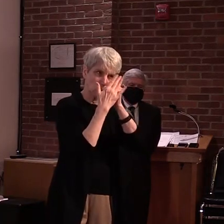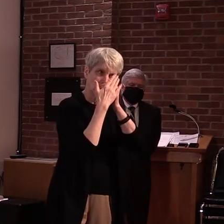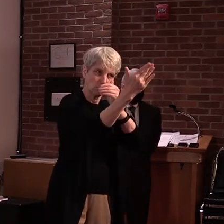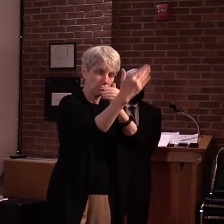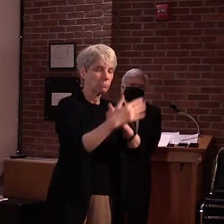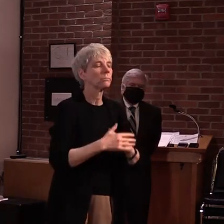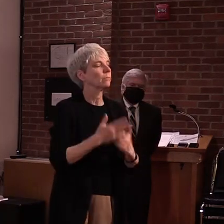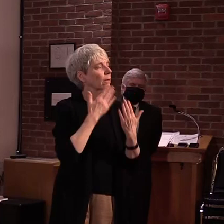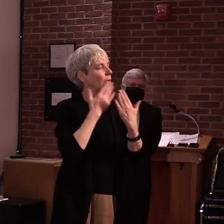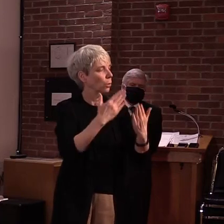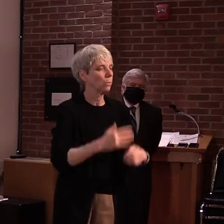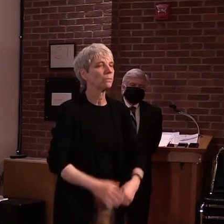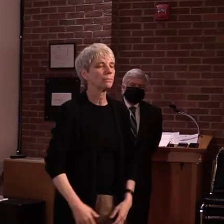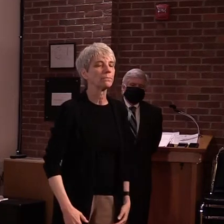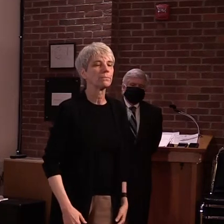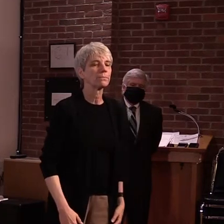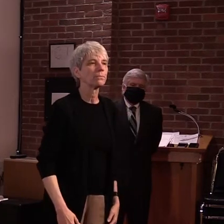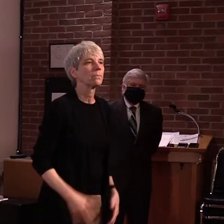Thank you so much. Tim, Vermont